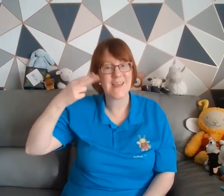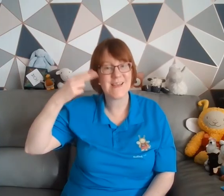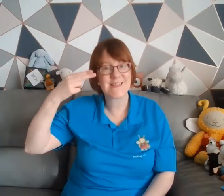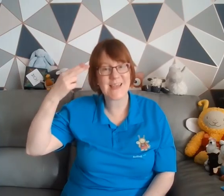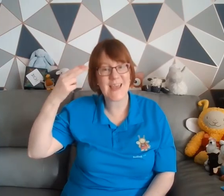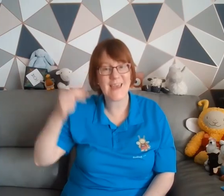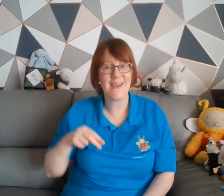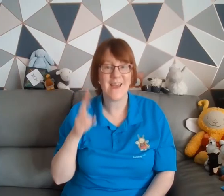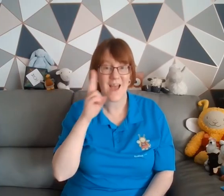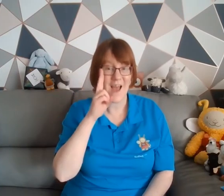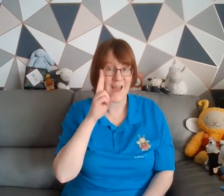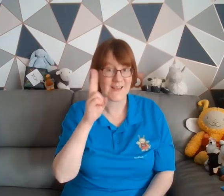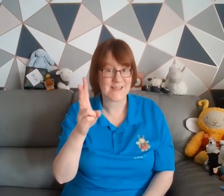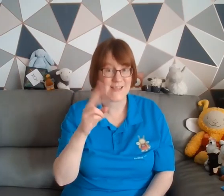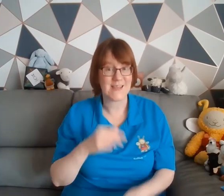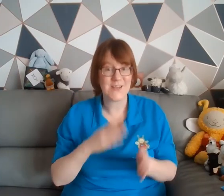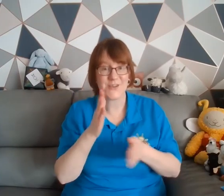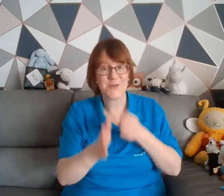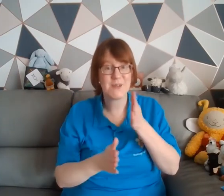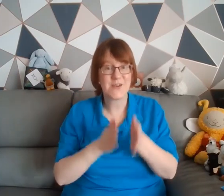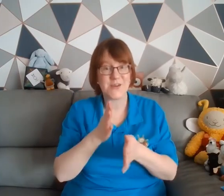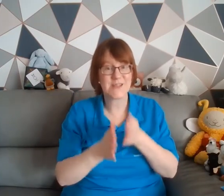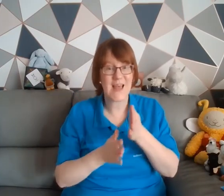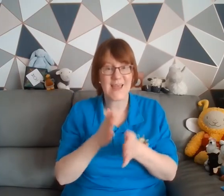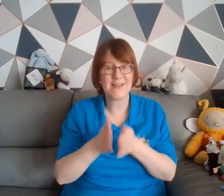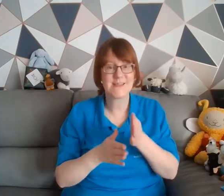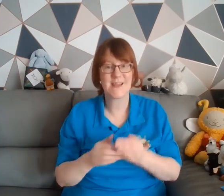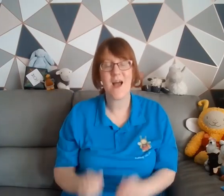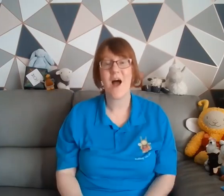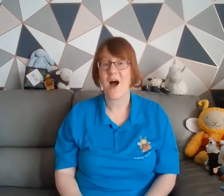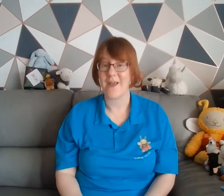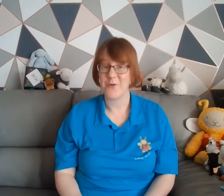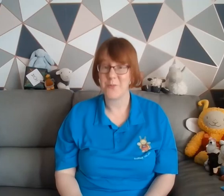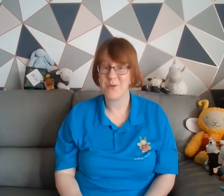you singing, and seeing you doing your signs. I hope you